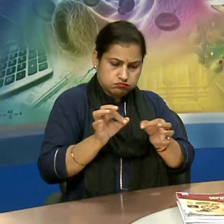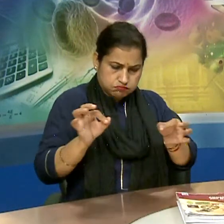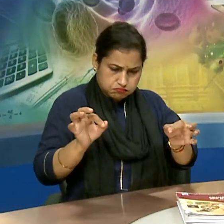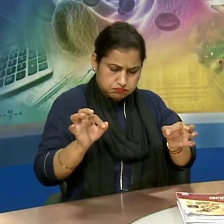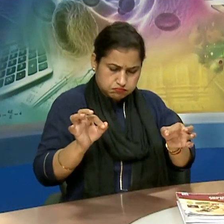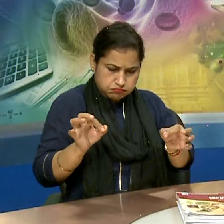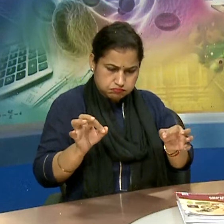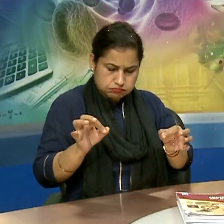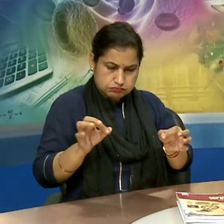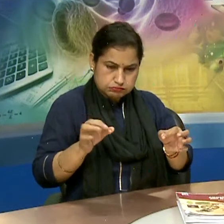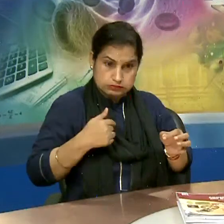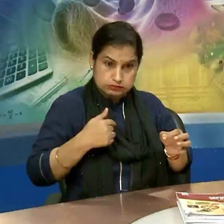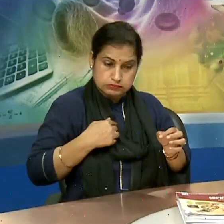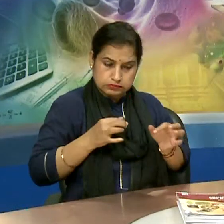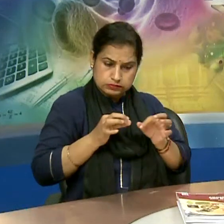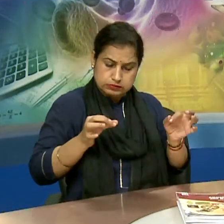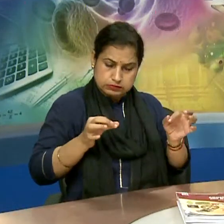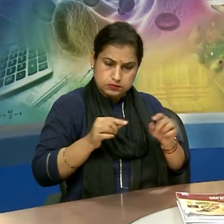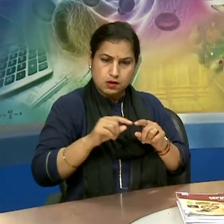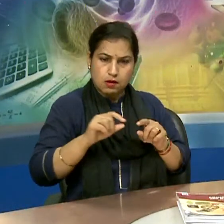accurate measure